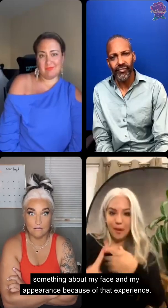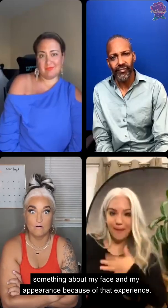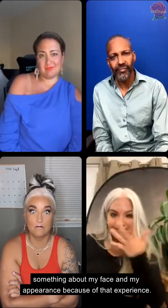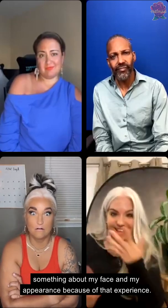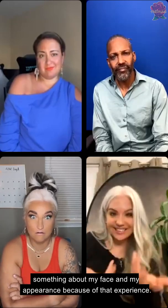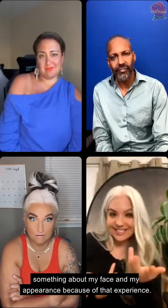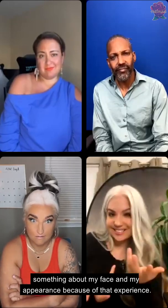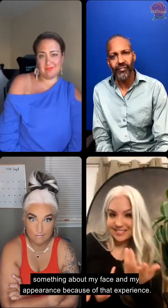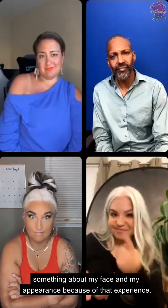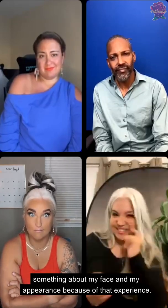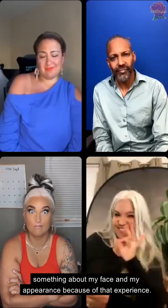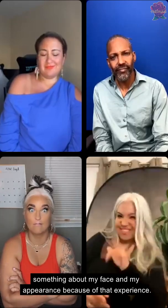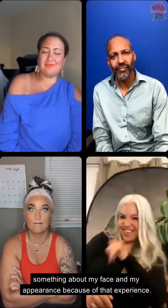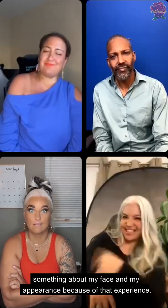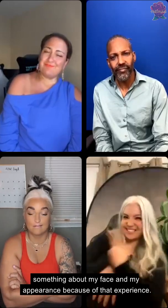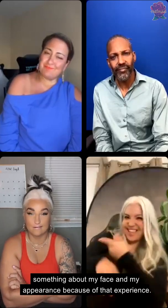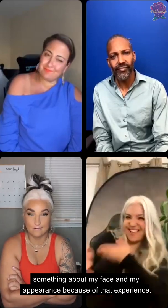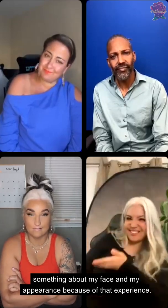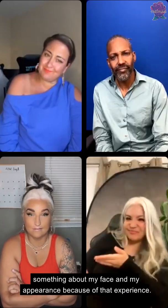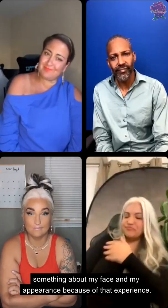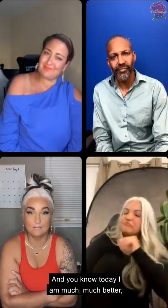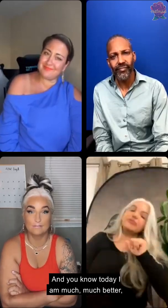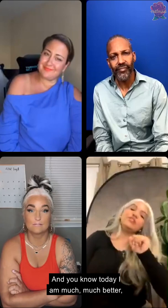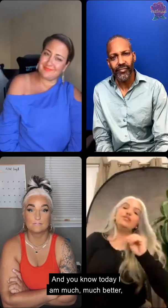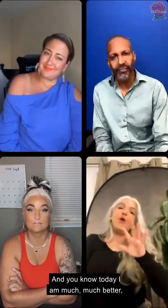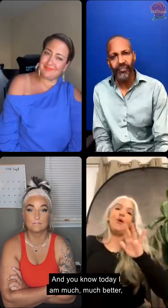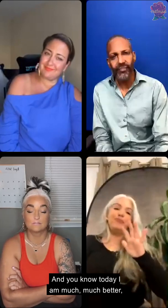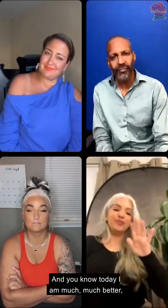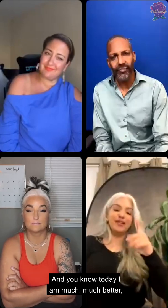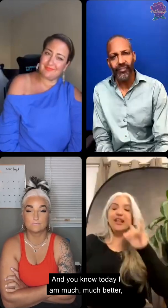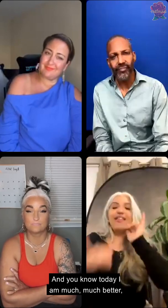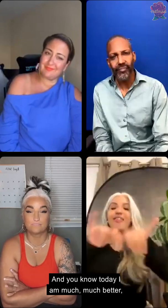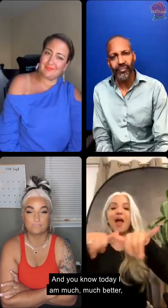my face and my appearance because of that experience.